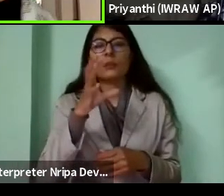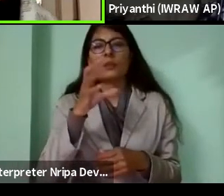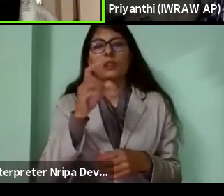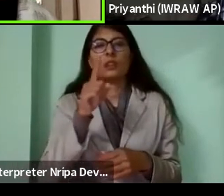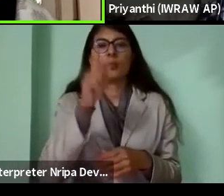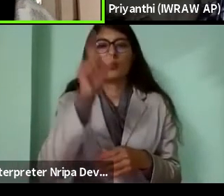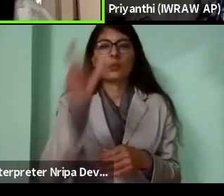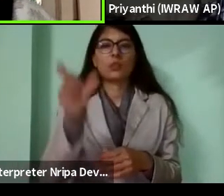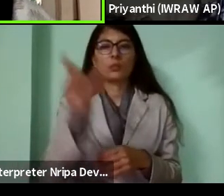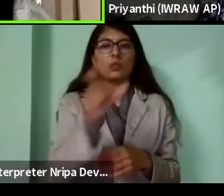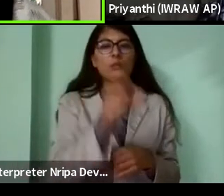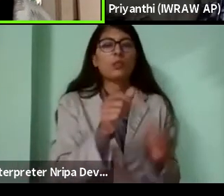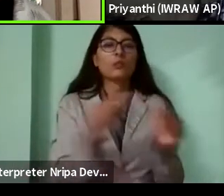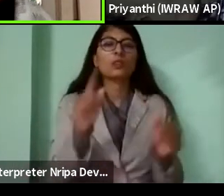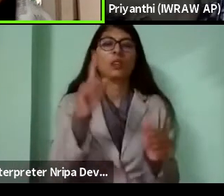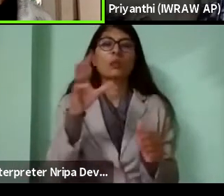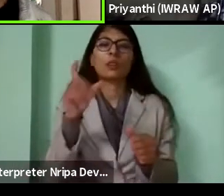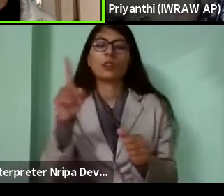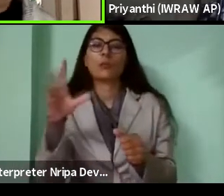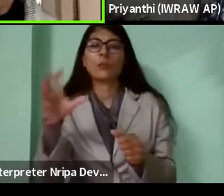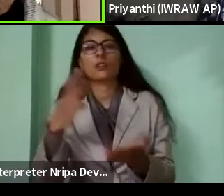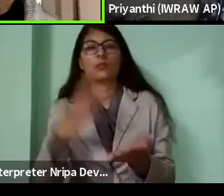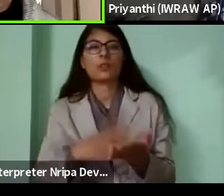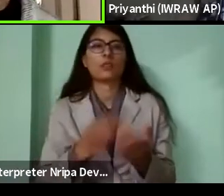each if possible. Thank you very much.